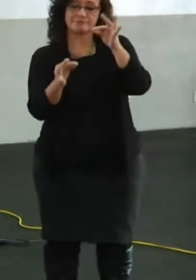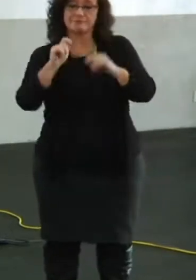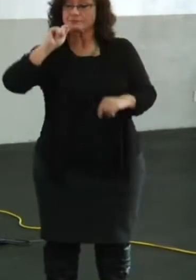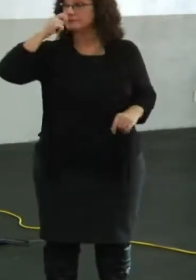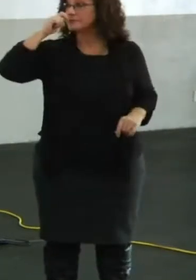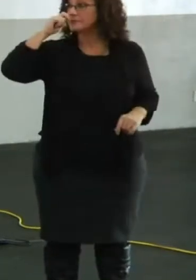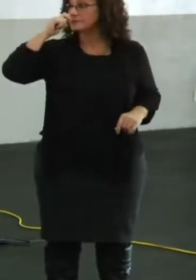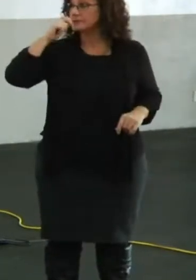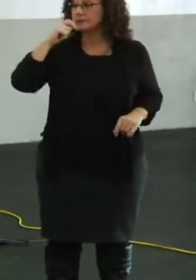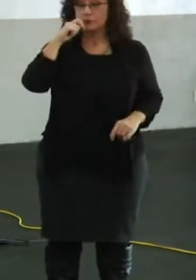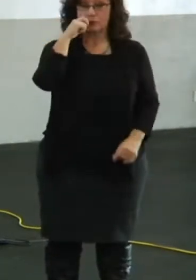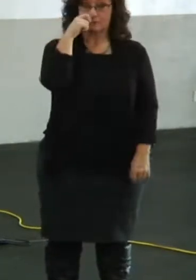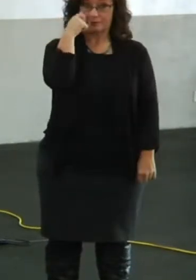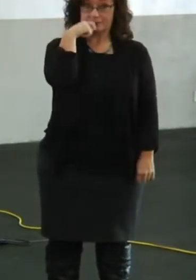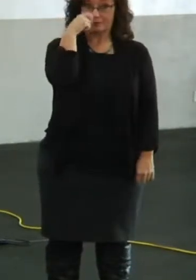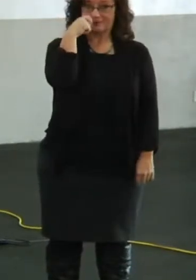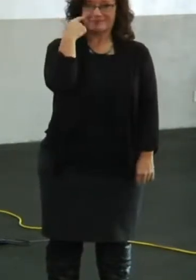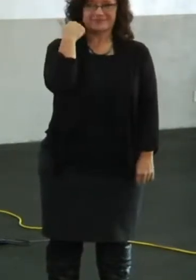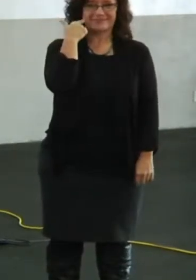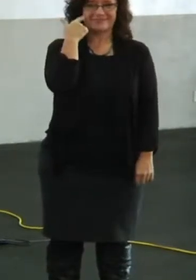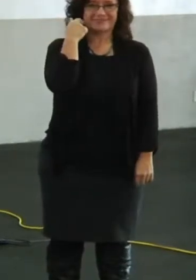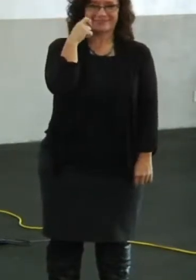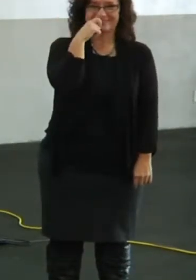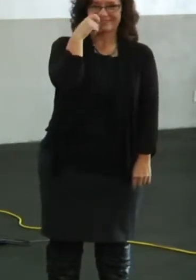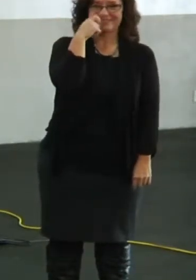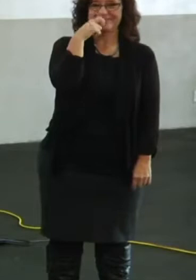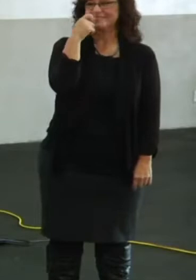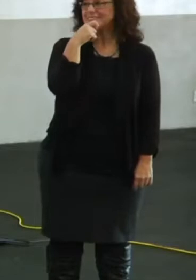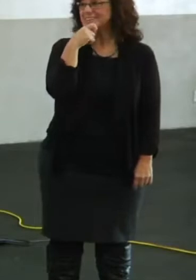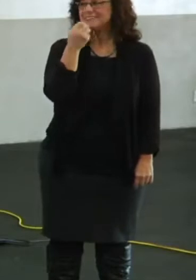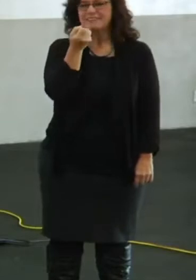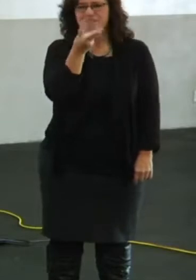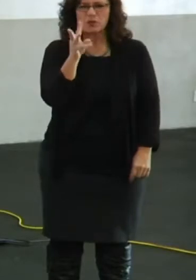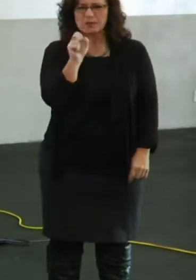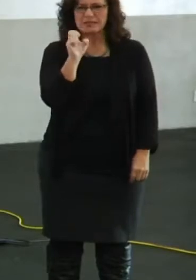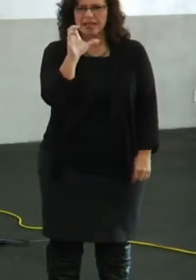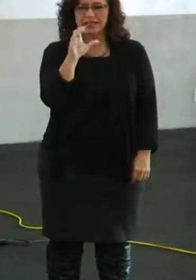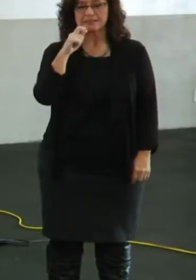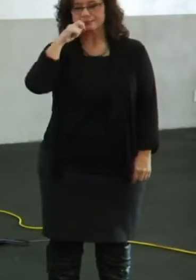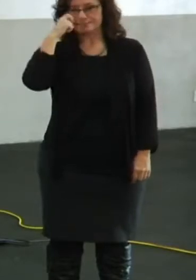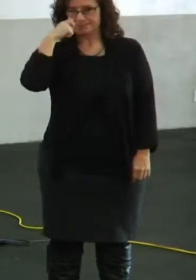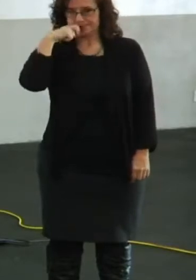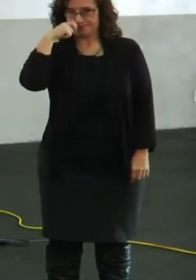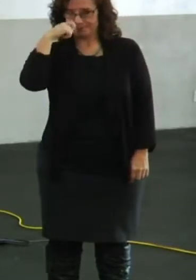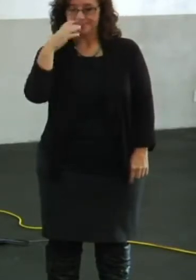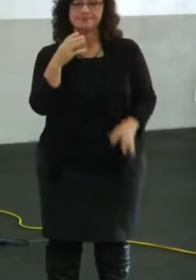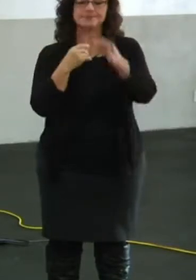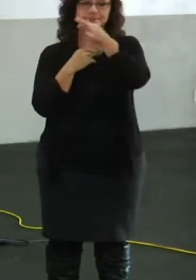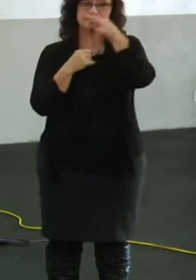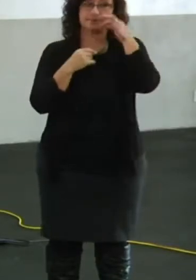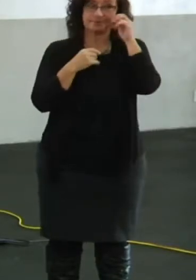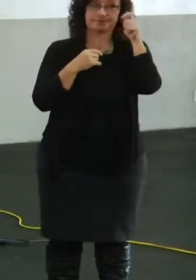rub it in your nose for about a couple seconds each nostril,